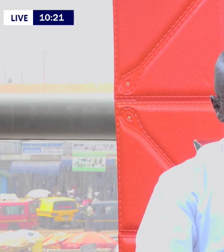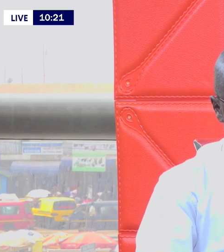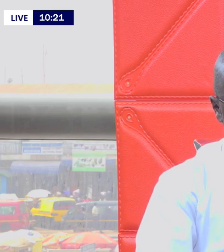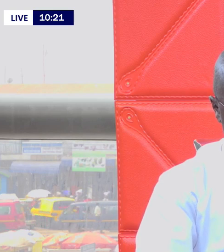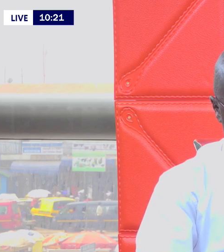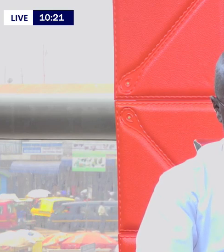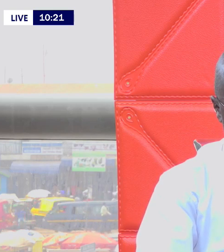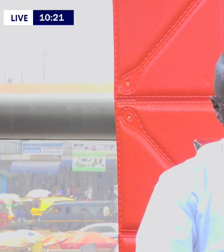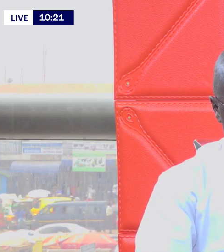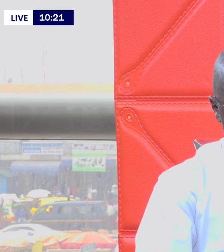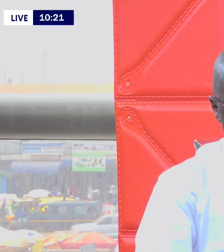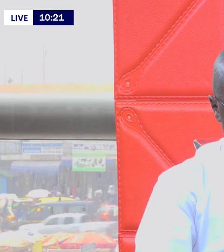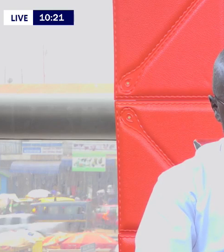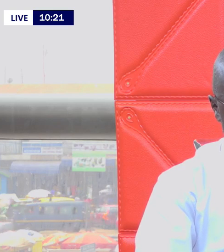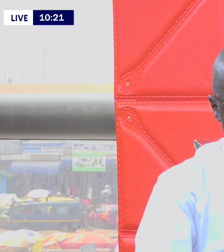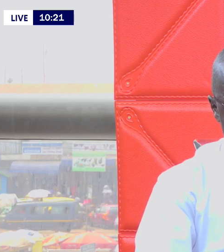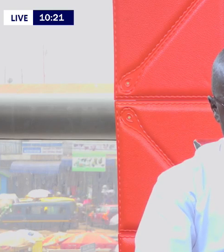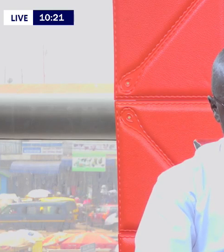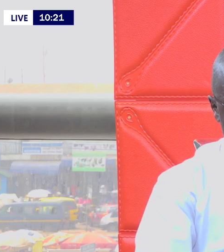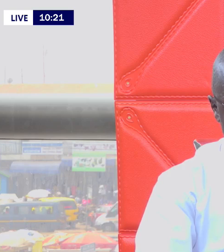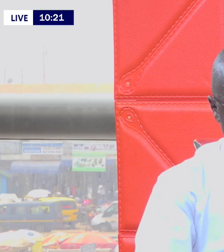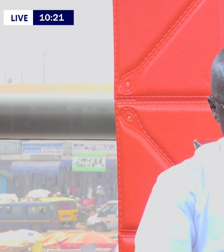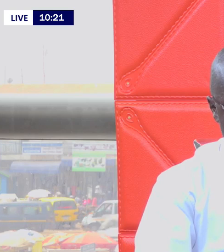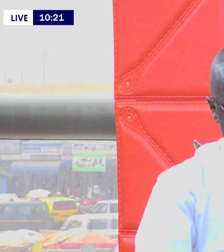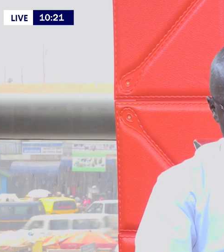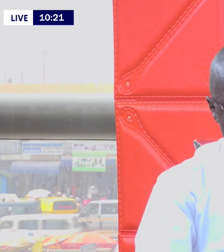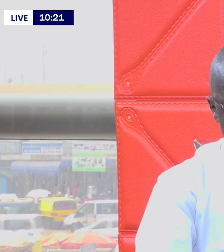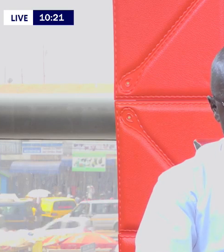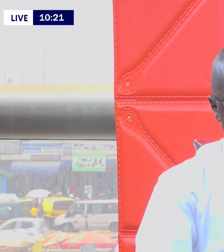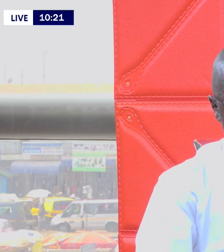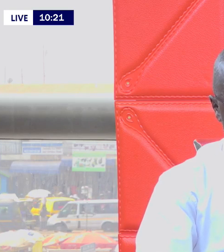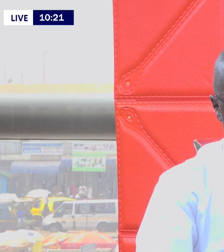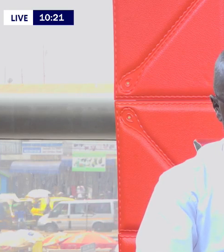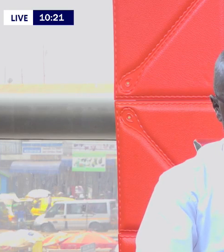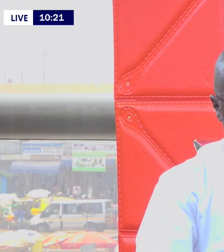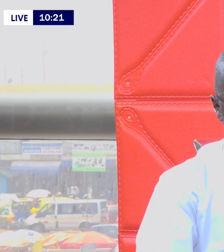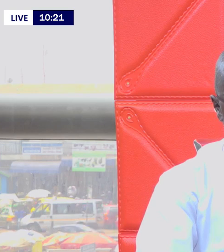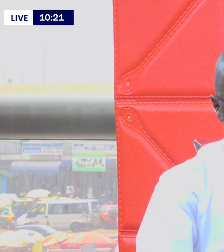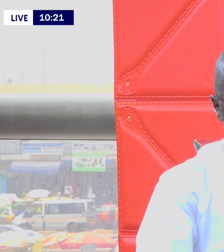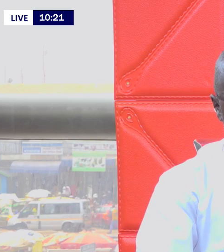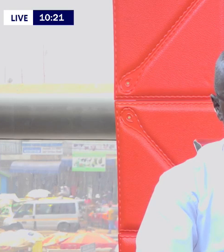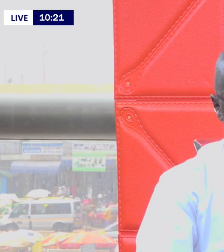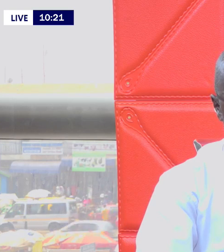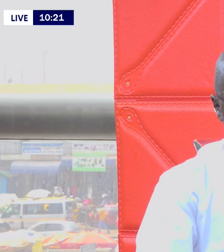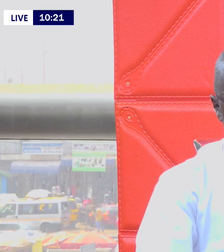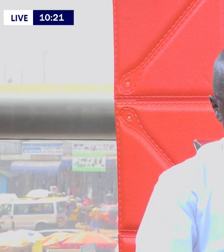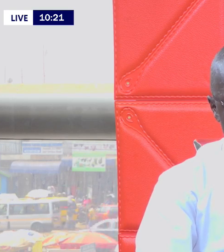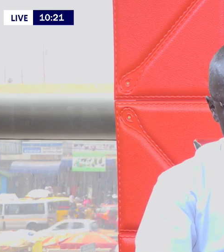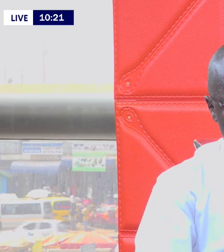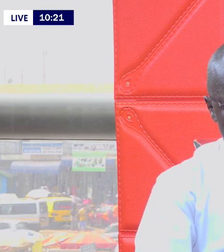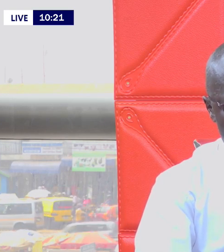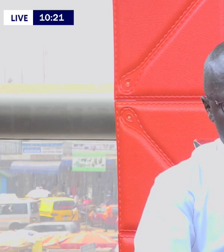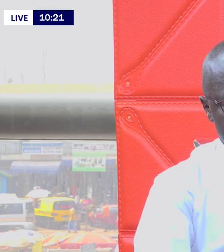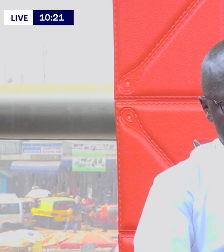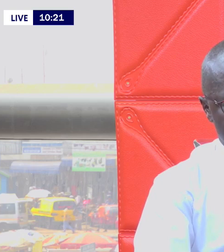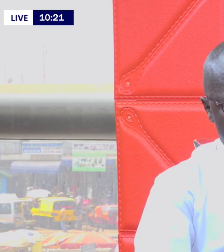adwuma se de se pepe. Esan se se electoral commission anyere adwuma yi a yenso so ye ho e be chire ye. The